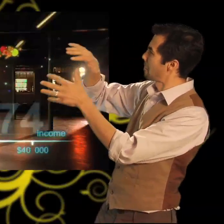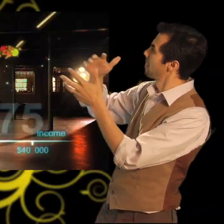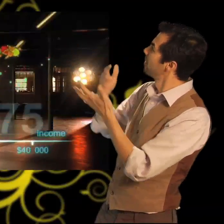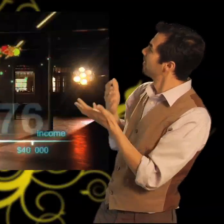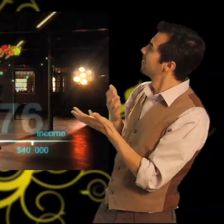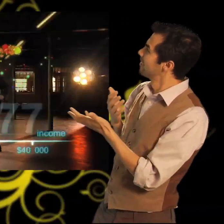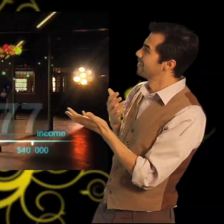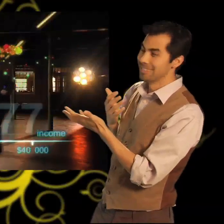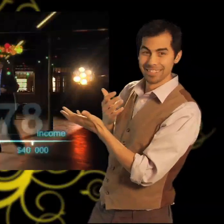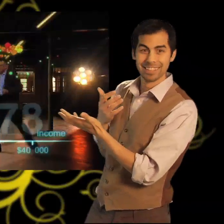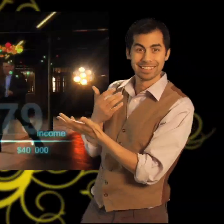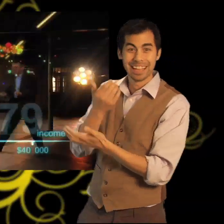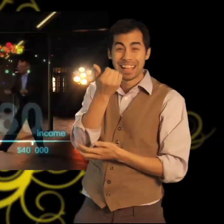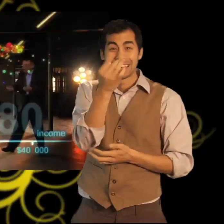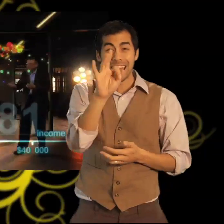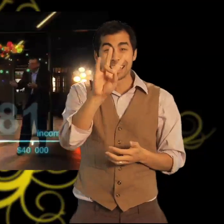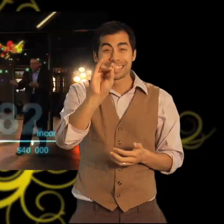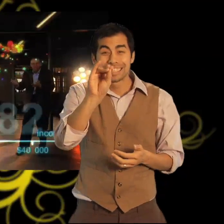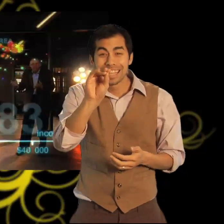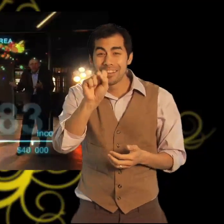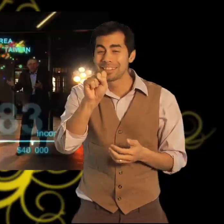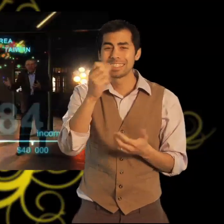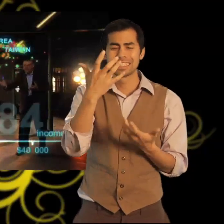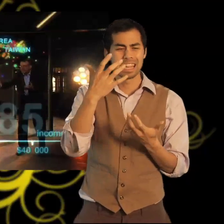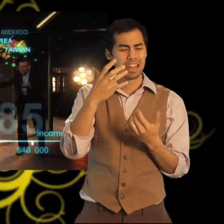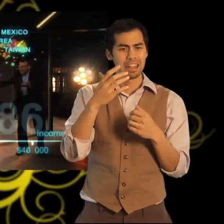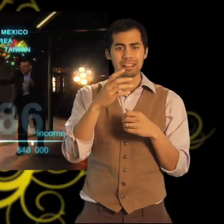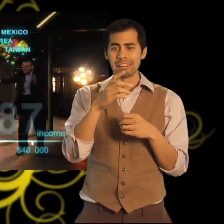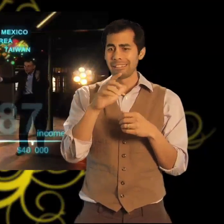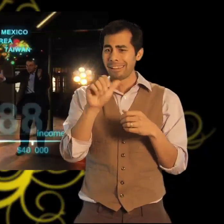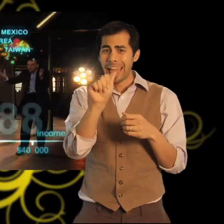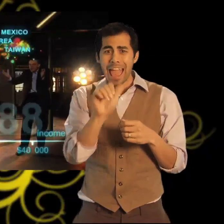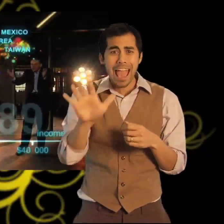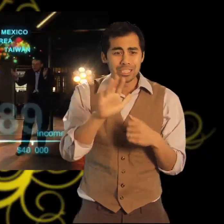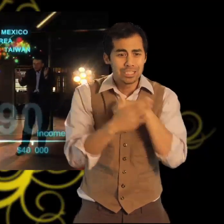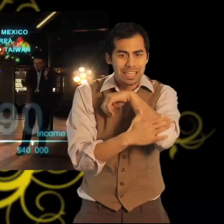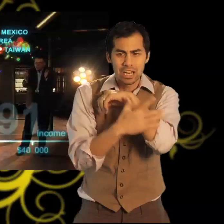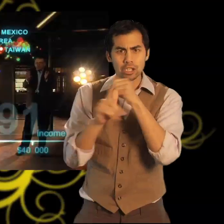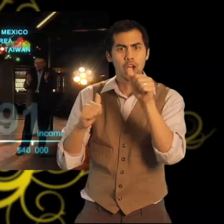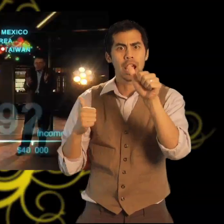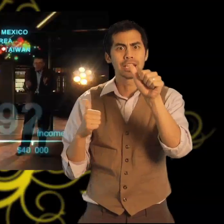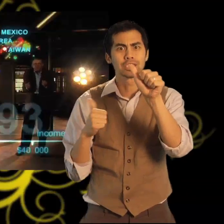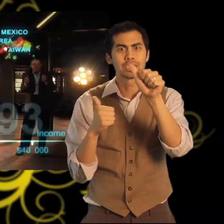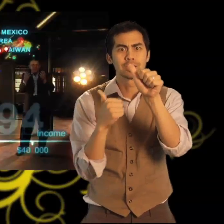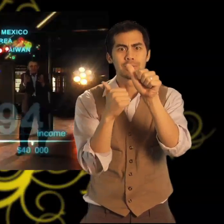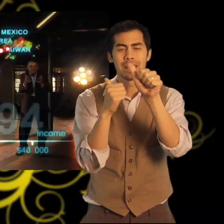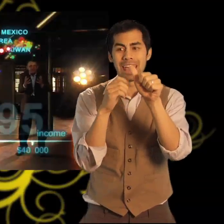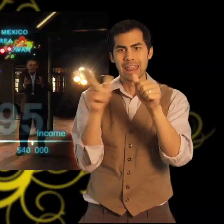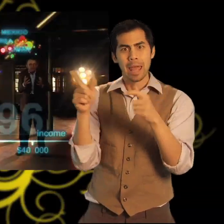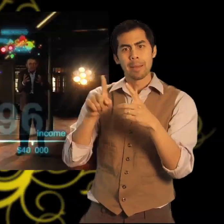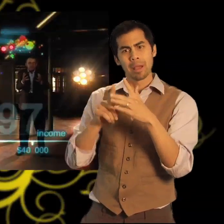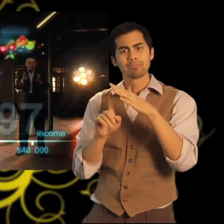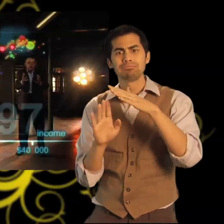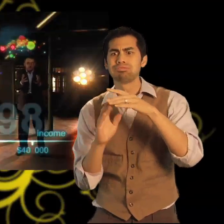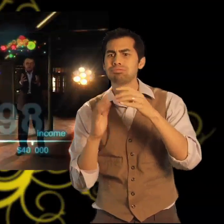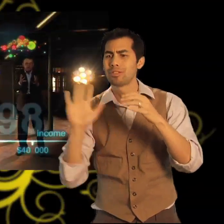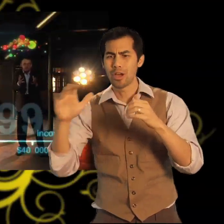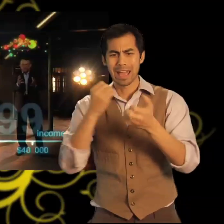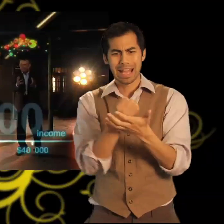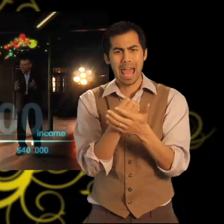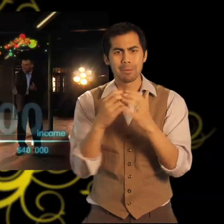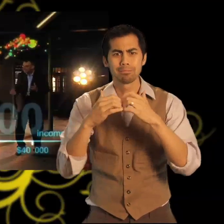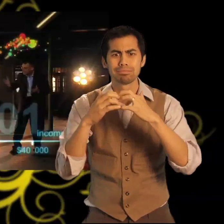in the 1970s, then countries in Asia and Latin America started to catch up with the Western countries. They became the